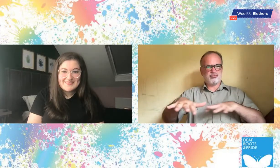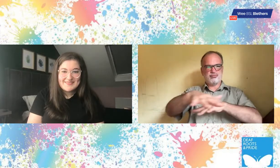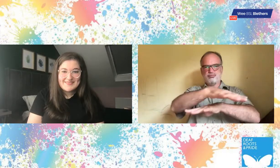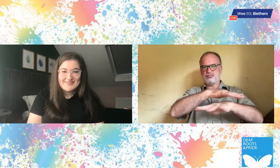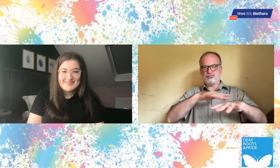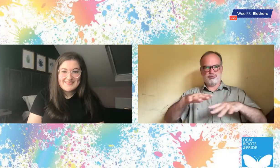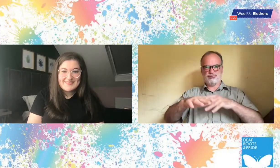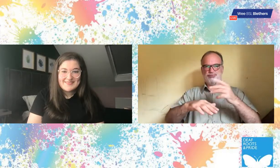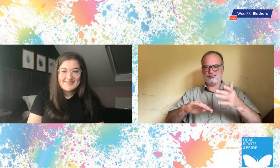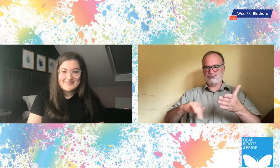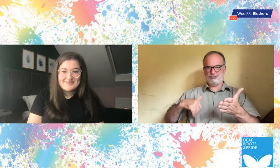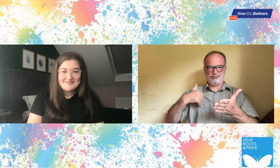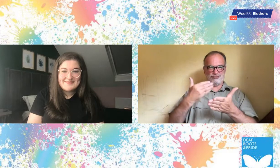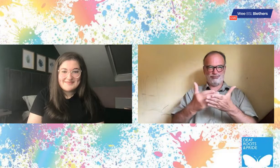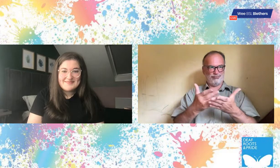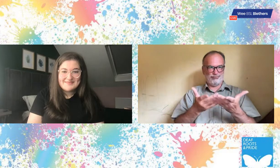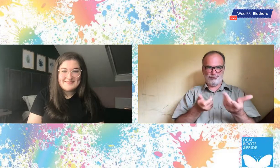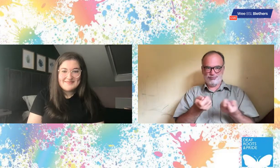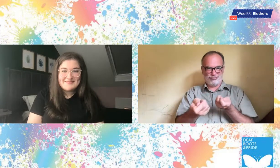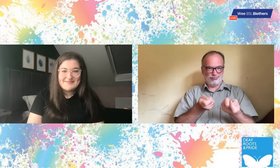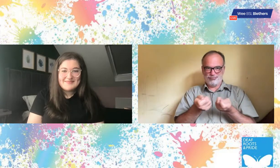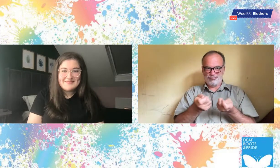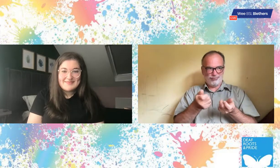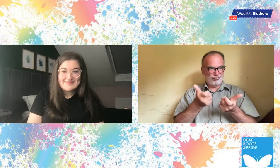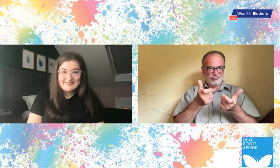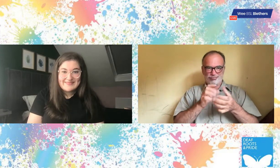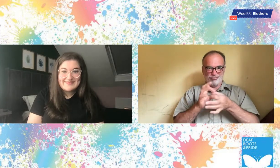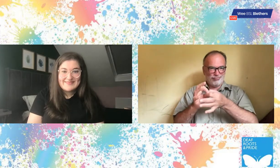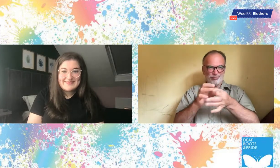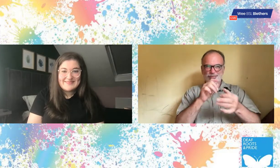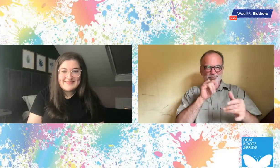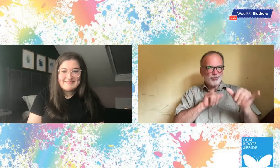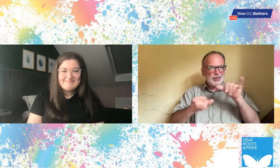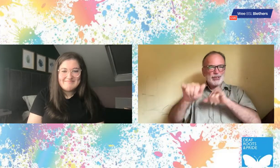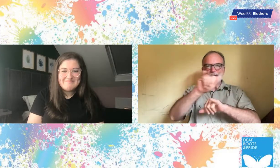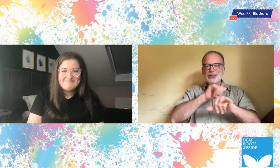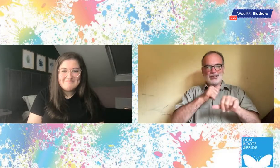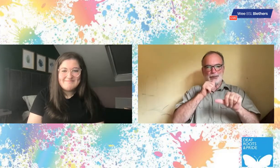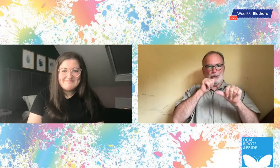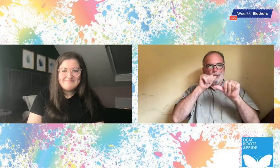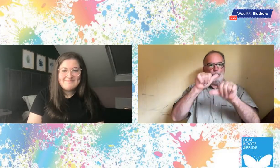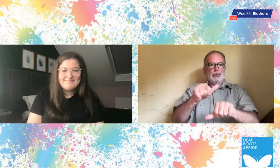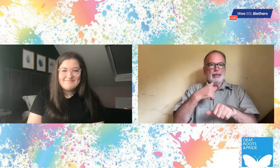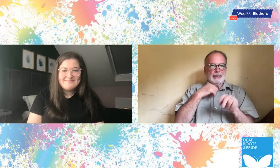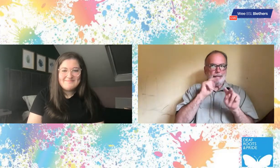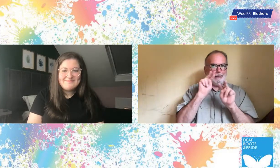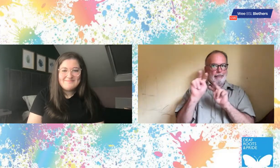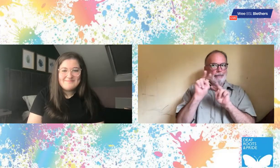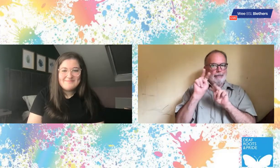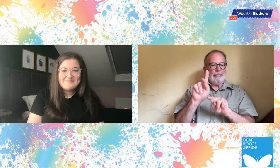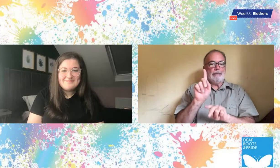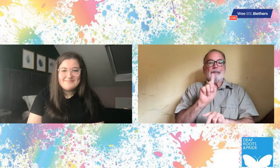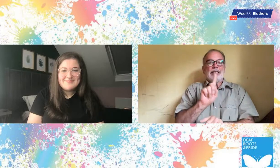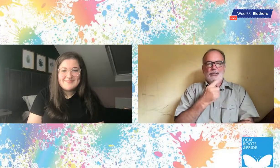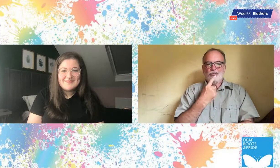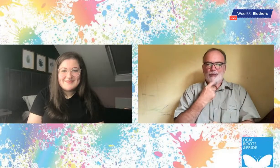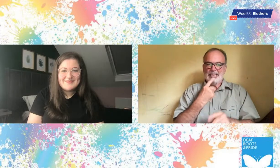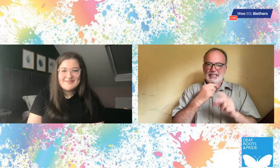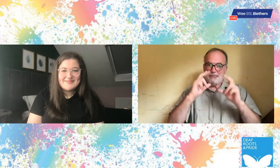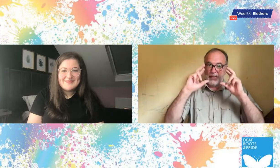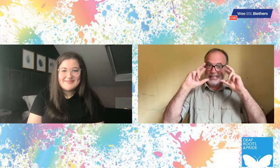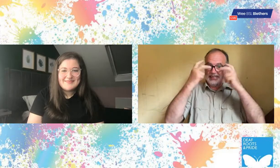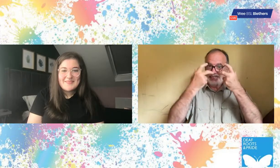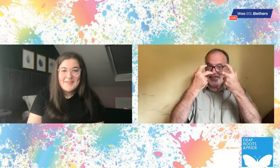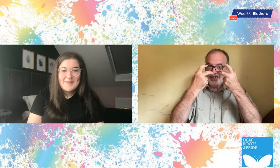different species of birds and animals populating the wildlife park, and I've managed them all, and I love them all.